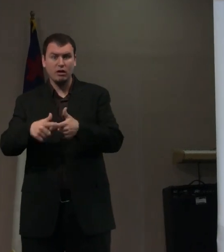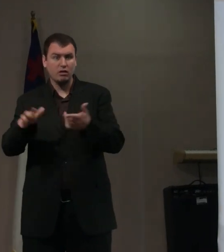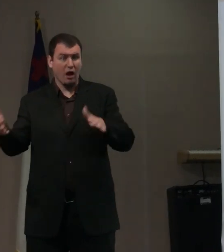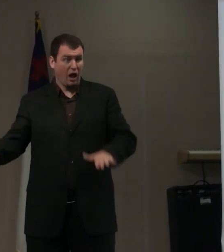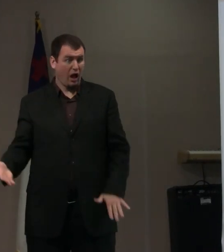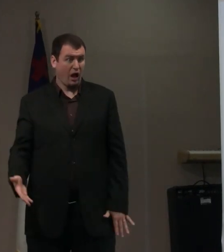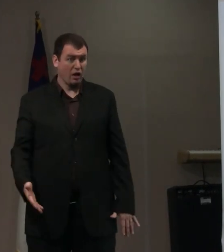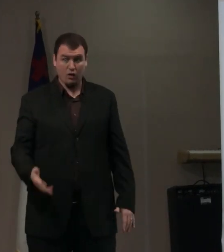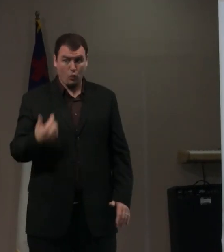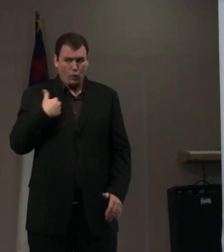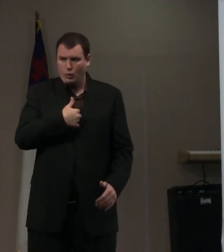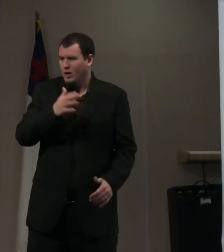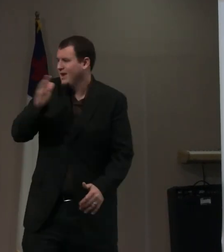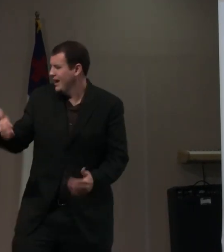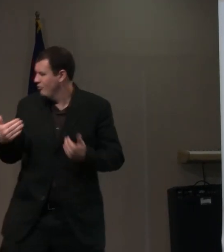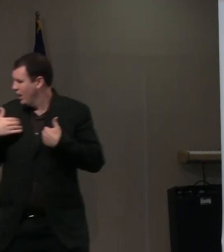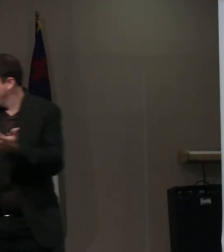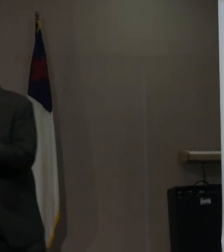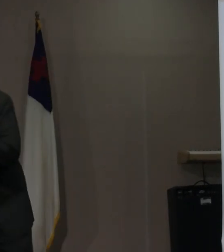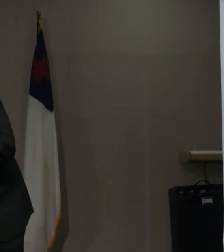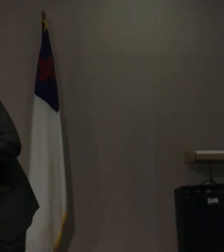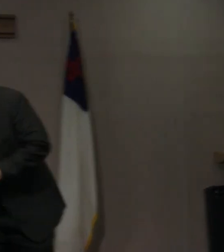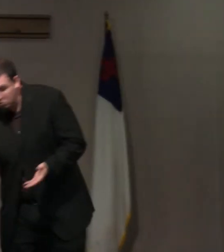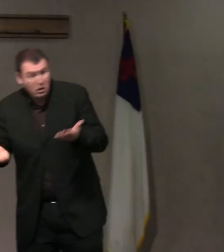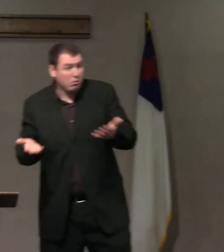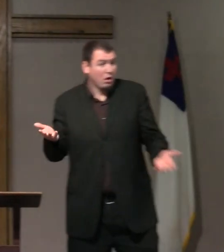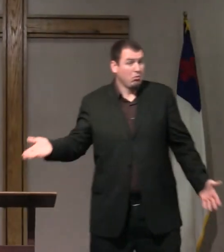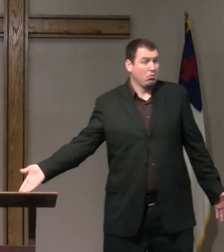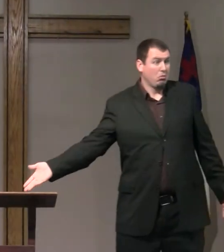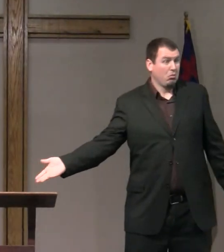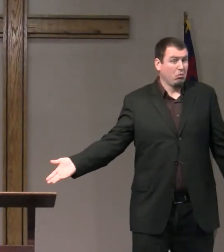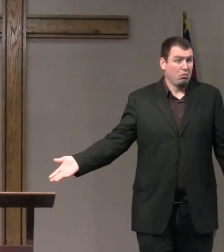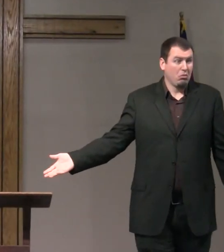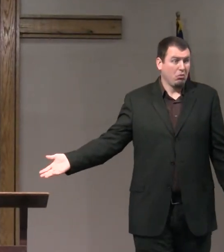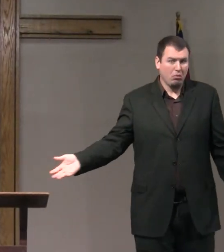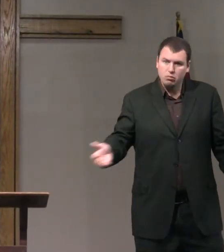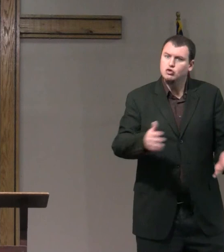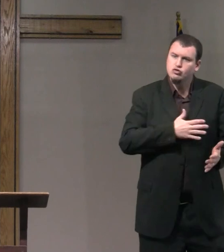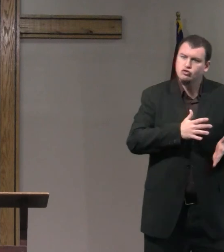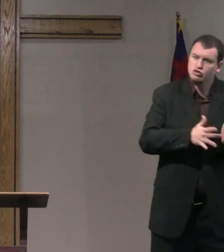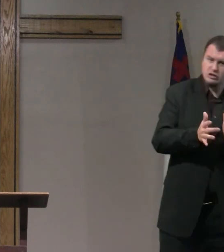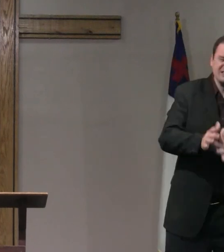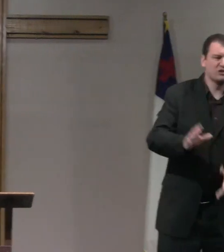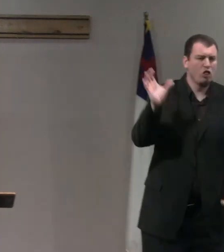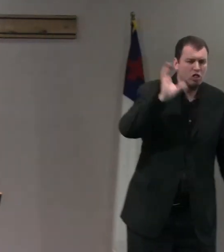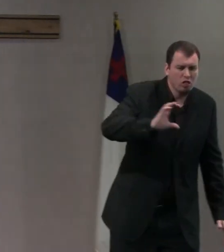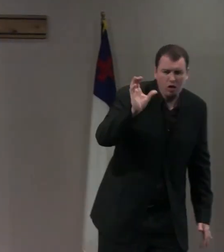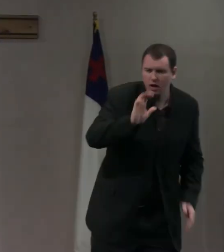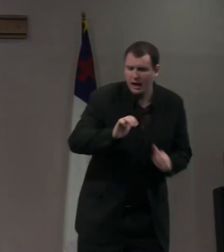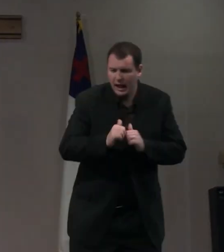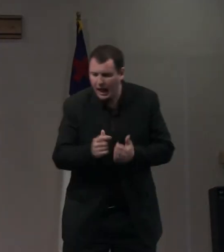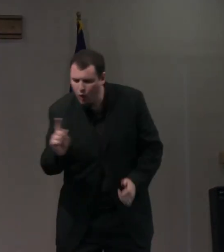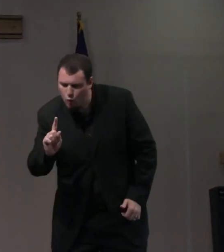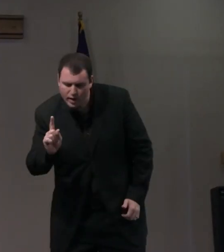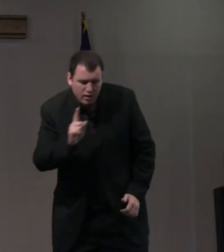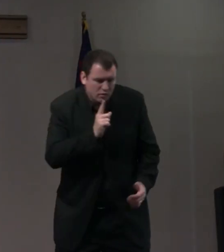As the Lord's Supper, he could have finished with the Lord's Supper and then went on to his death, but he encouraged